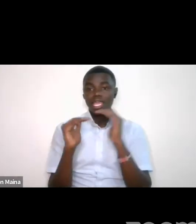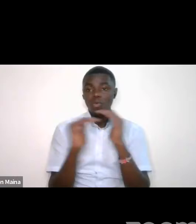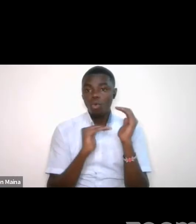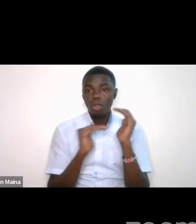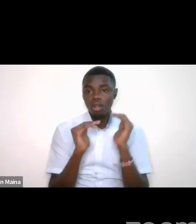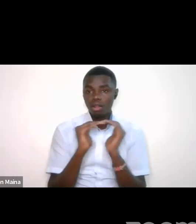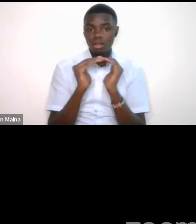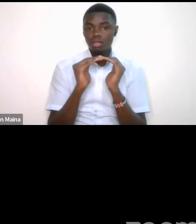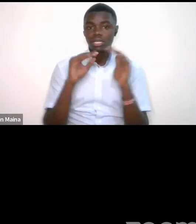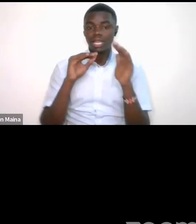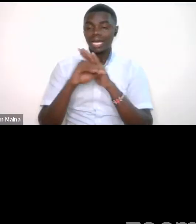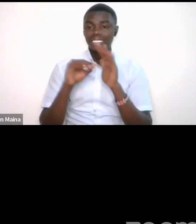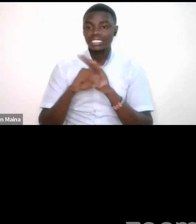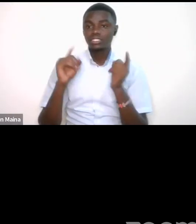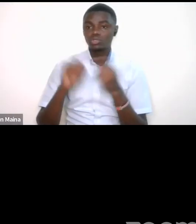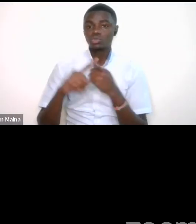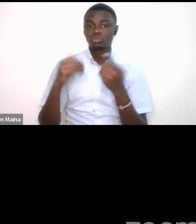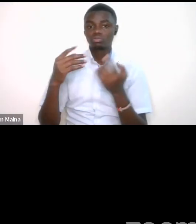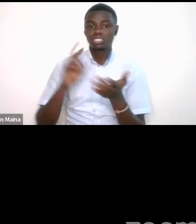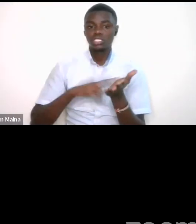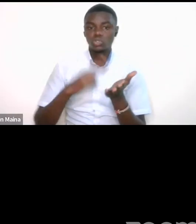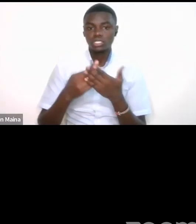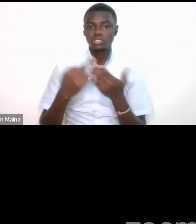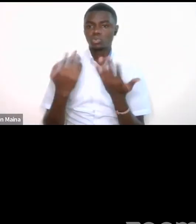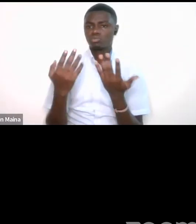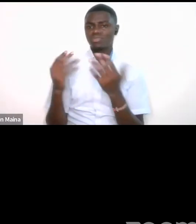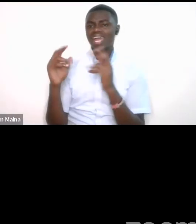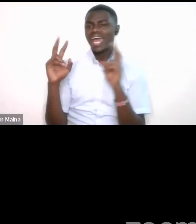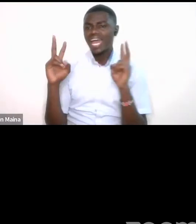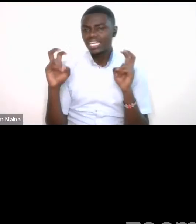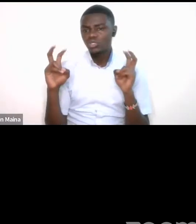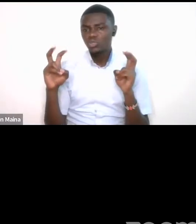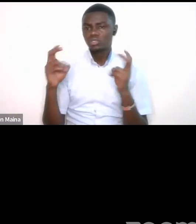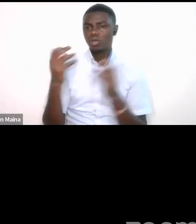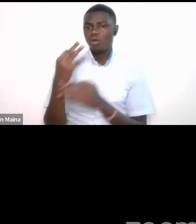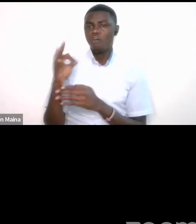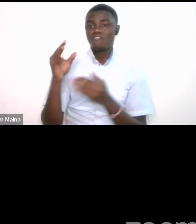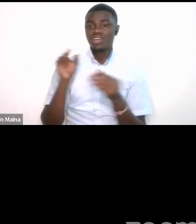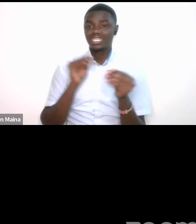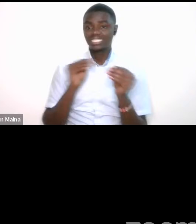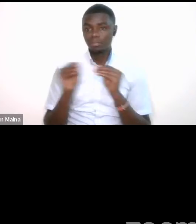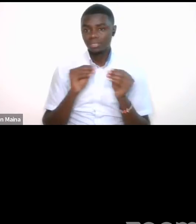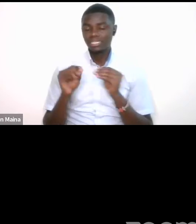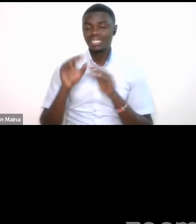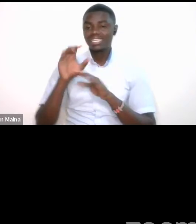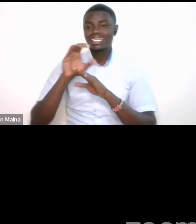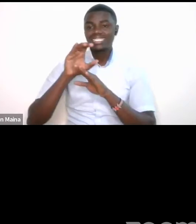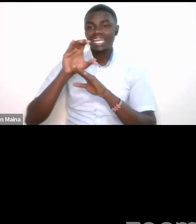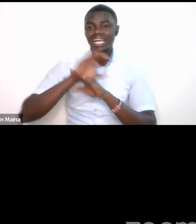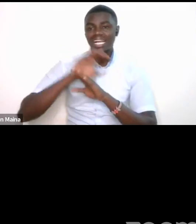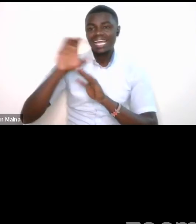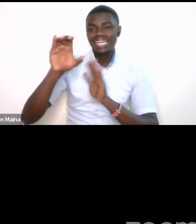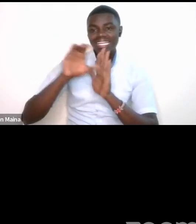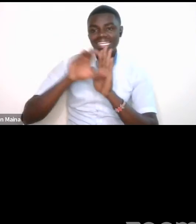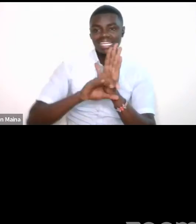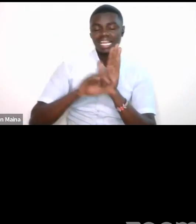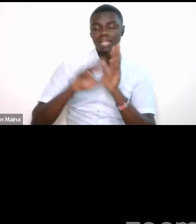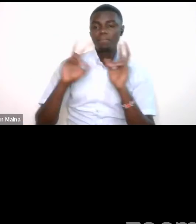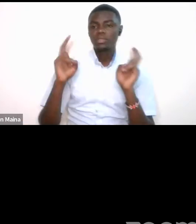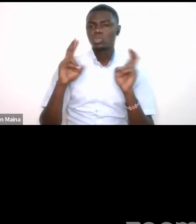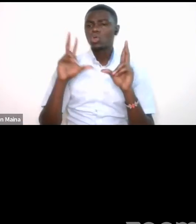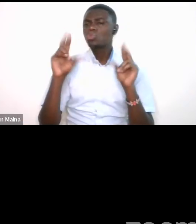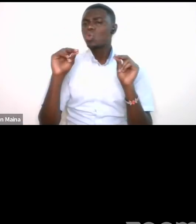And so the issue of disability is a curriculum issue. There is no special society when you become an